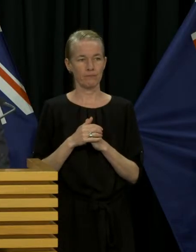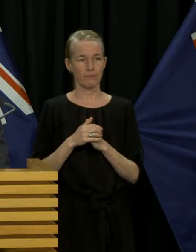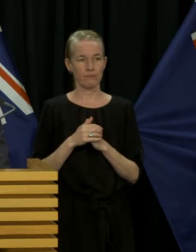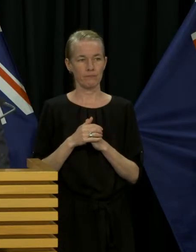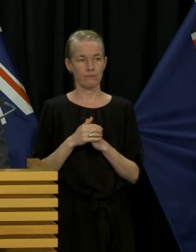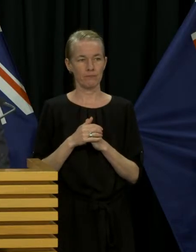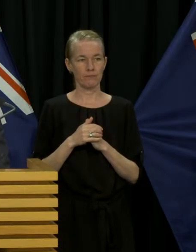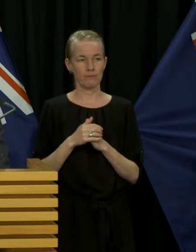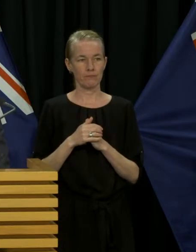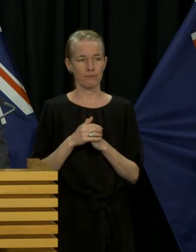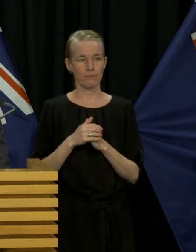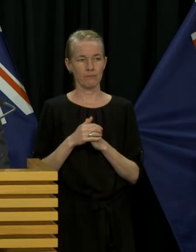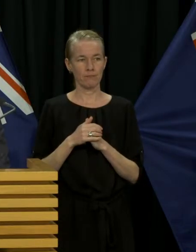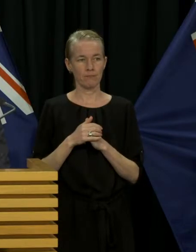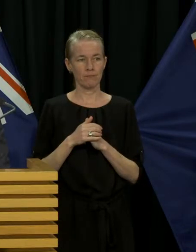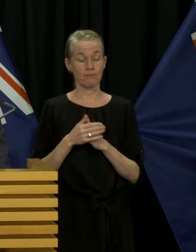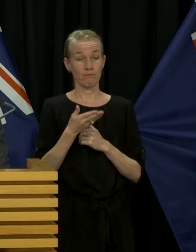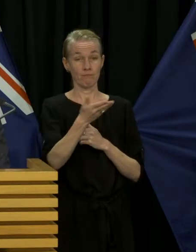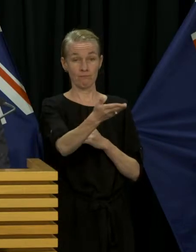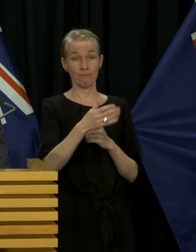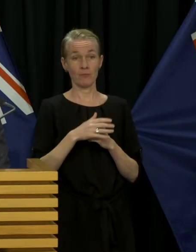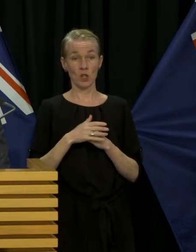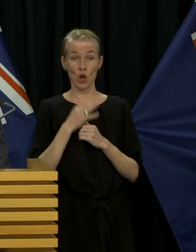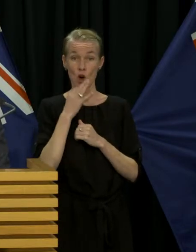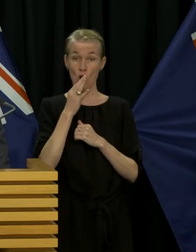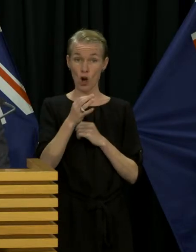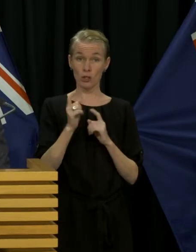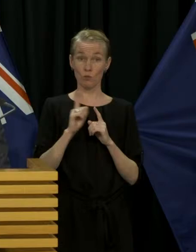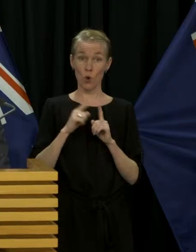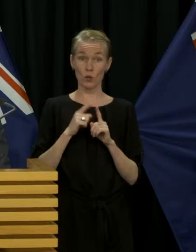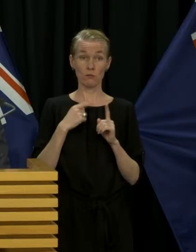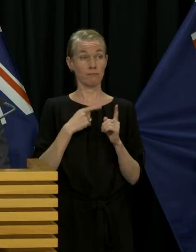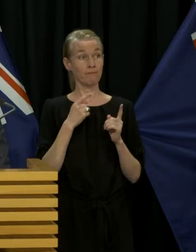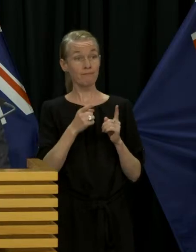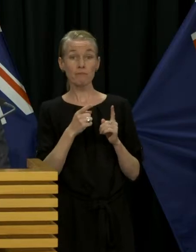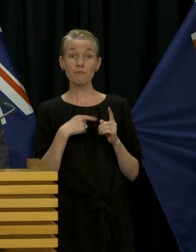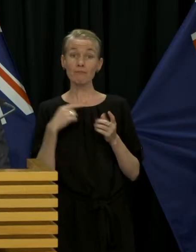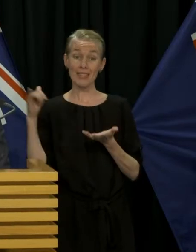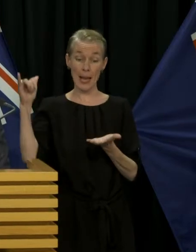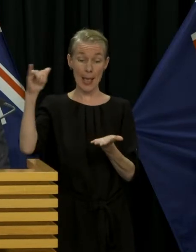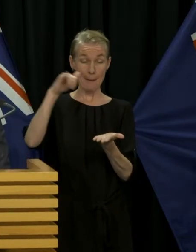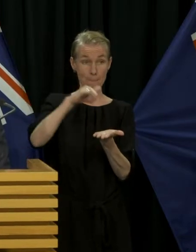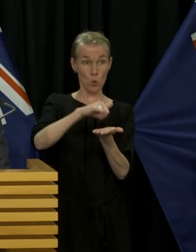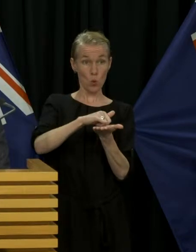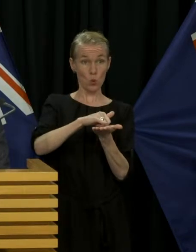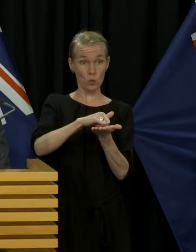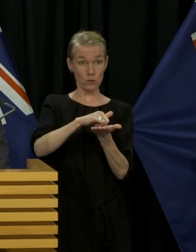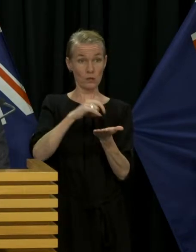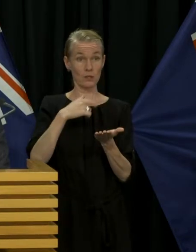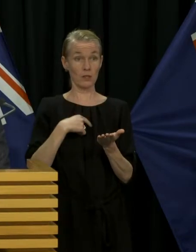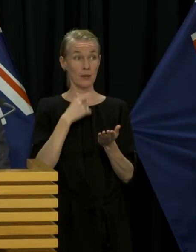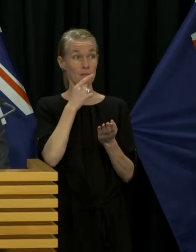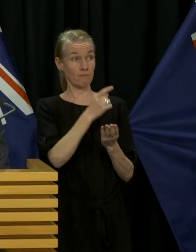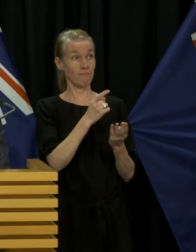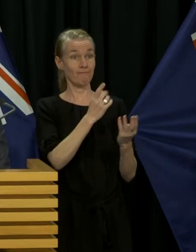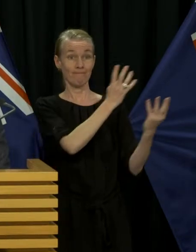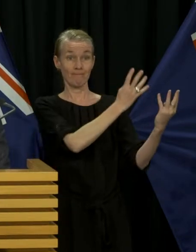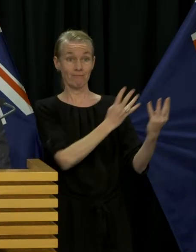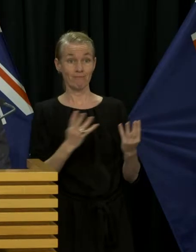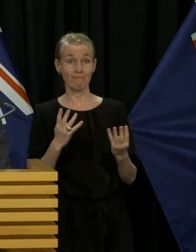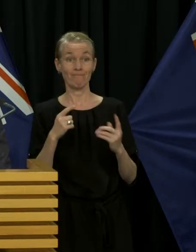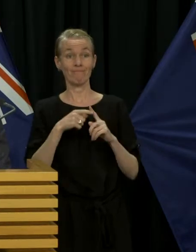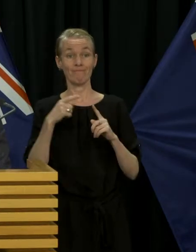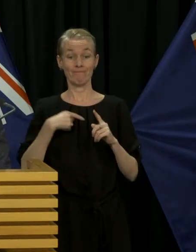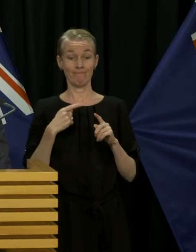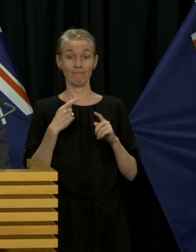masks fitted around their chin. We've also seen multiple situations where staff at managed isolation and CVACs wear masks on their chin